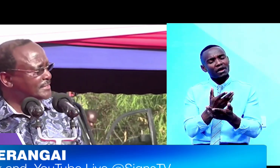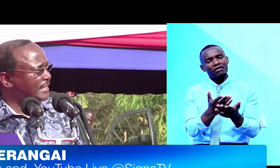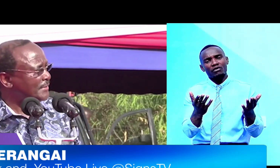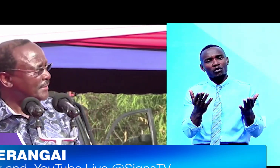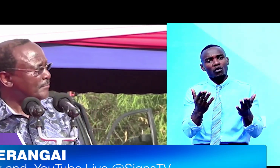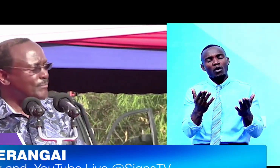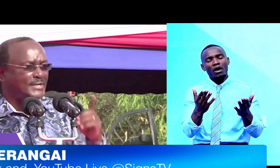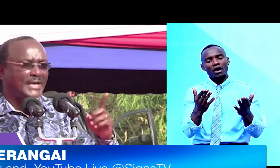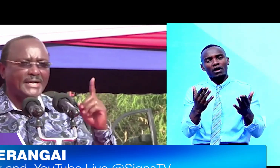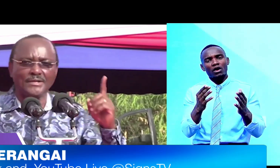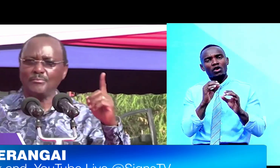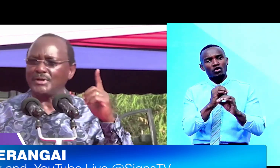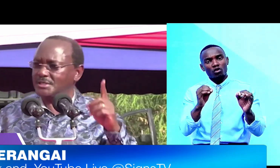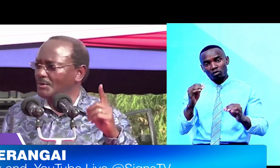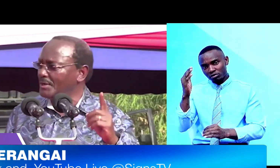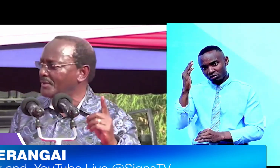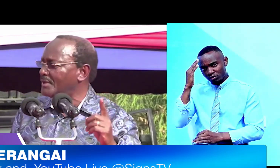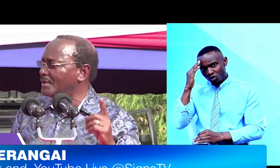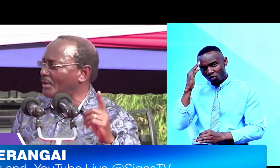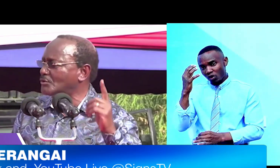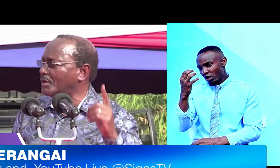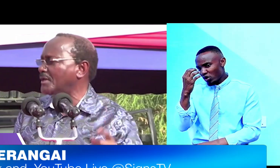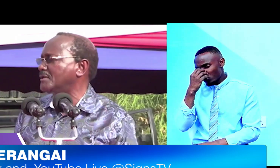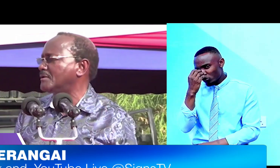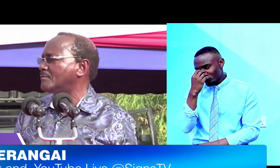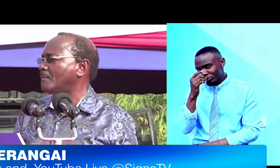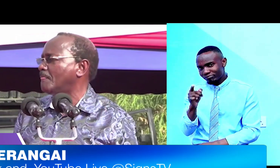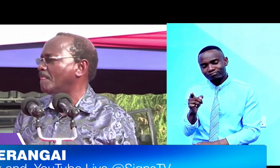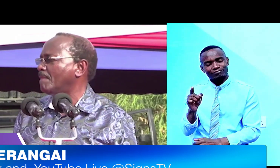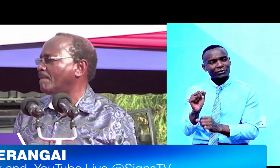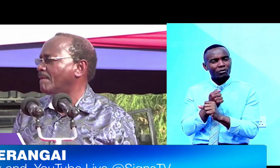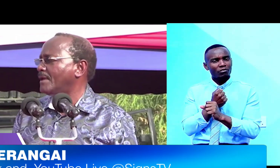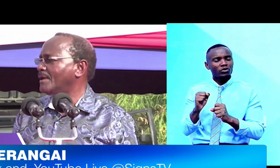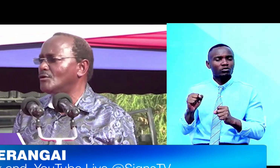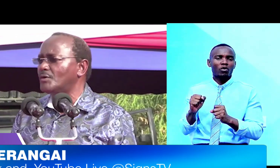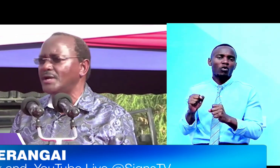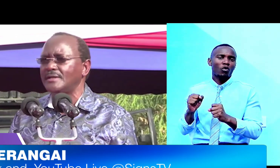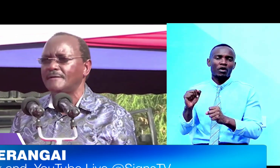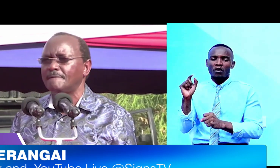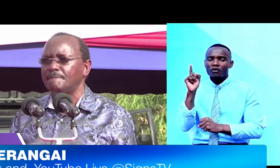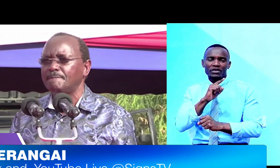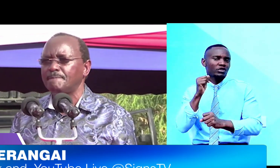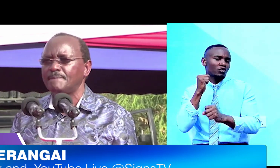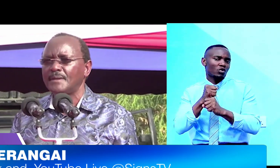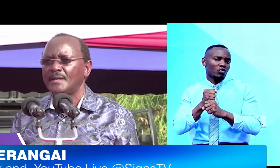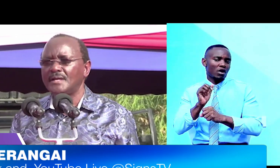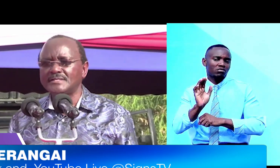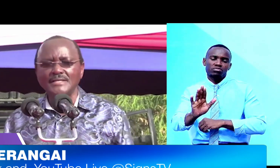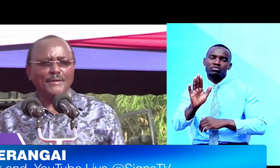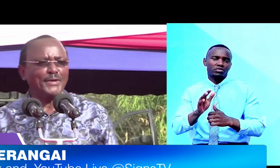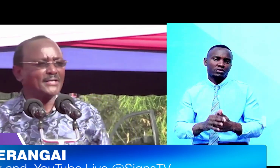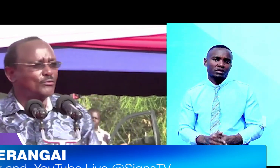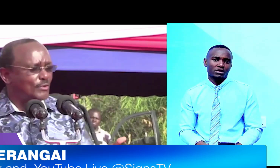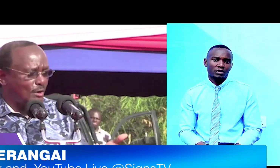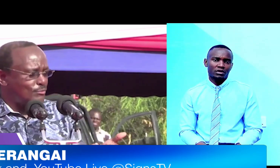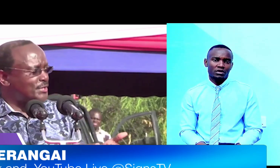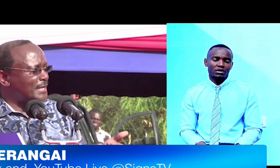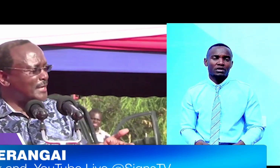kuendesha mamlaka aliyopatiwa na watu wa Kenya. Ukweli wa Mungu. Hilo kweli. Na sasa ameanza kulaumu, jana